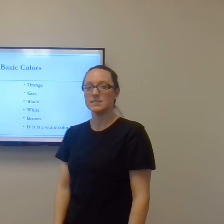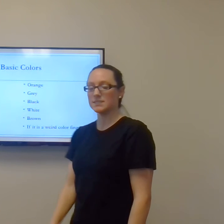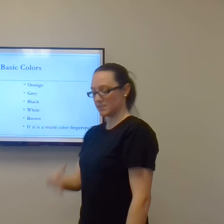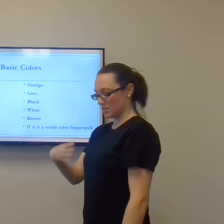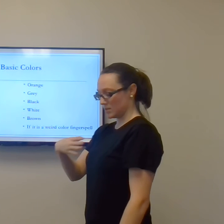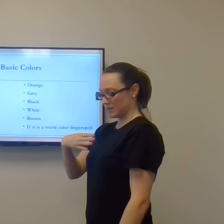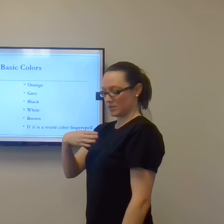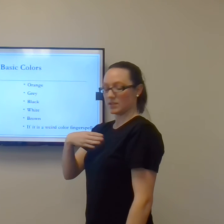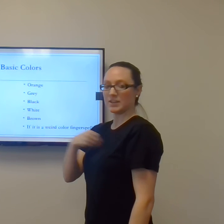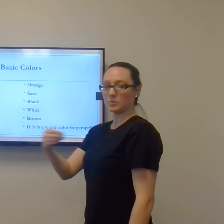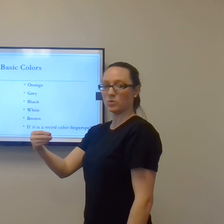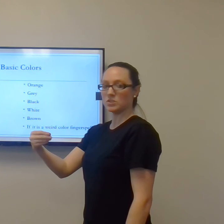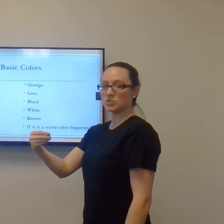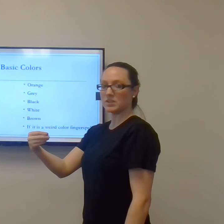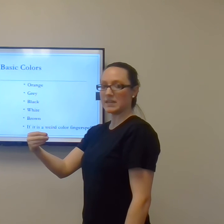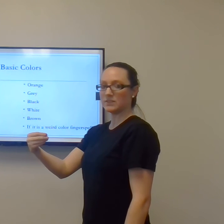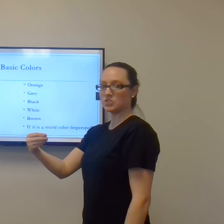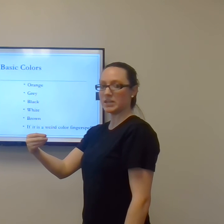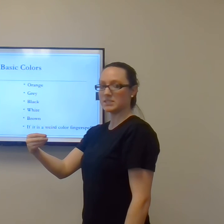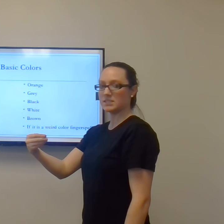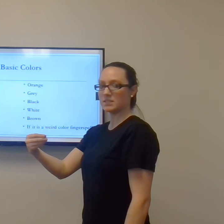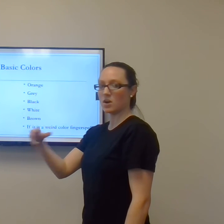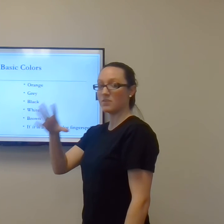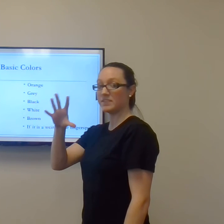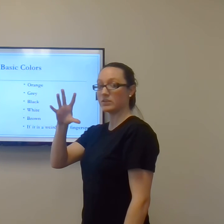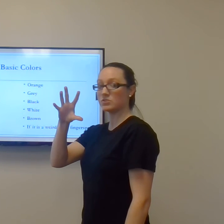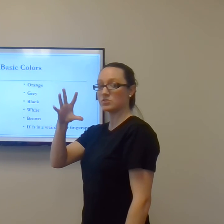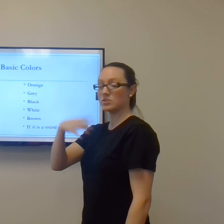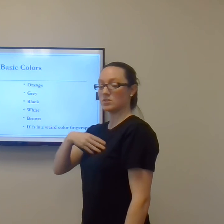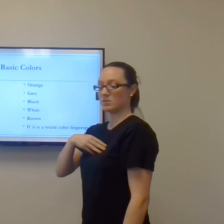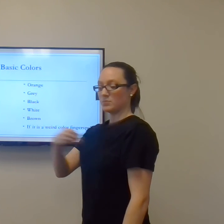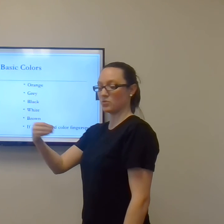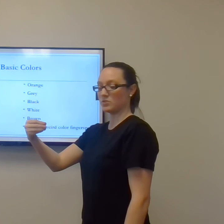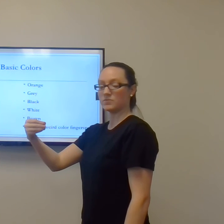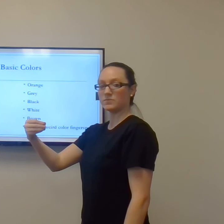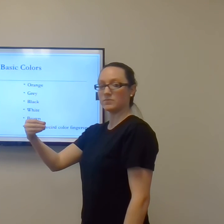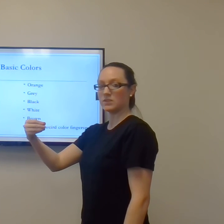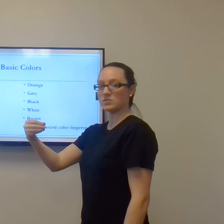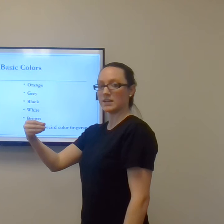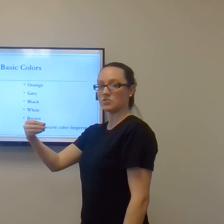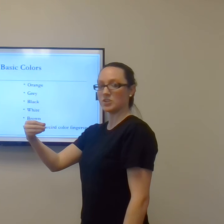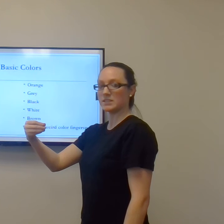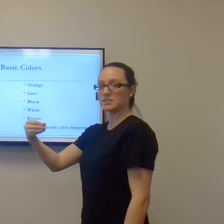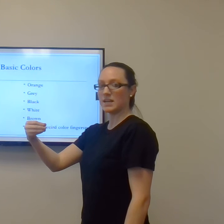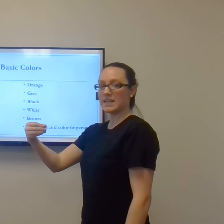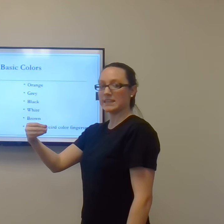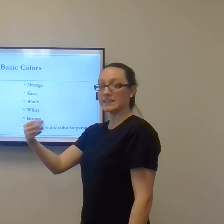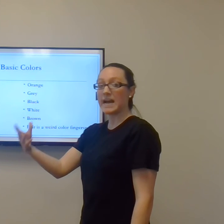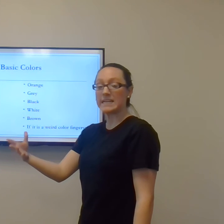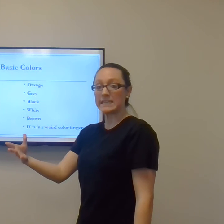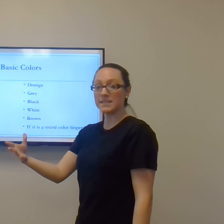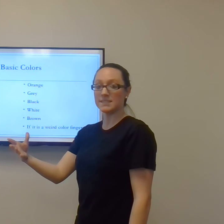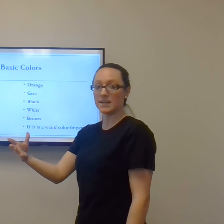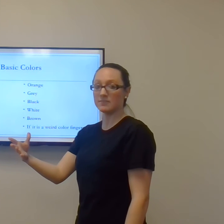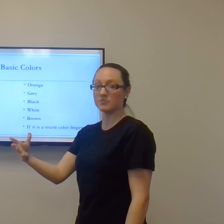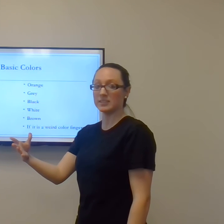is like you're pulling string out of your chest. All fingers. Pull your fingers out of your chest. Like, the sign for